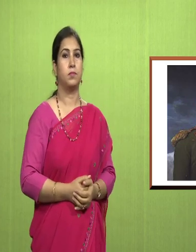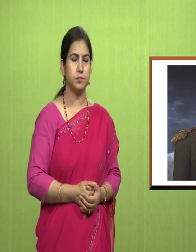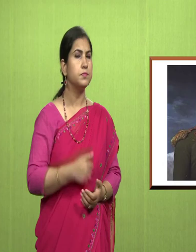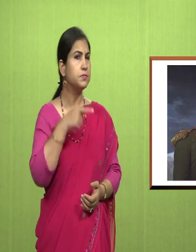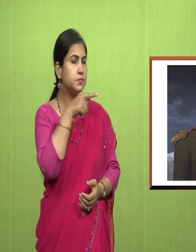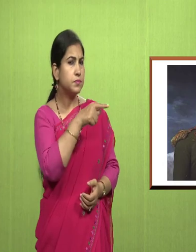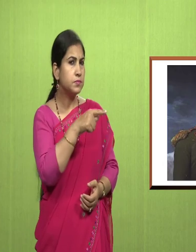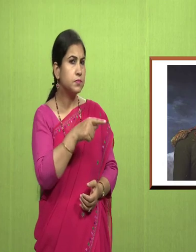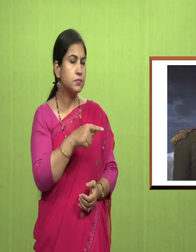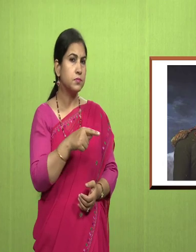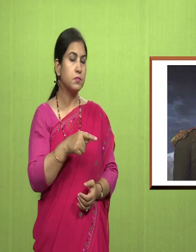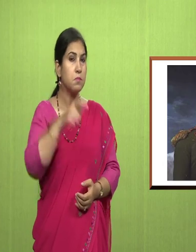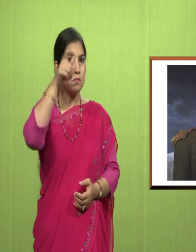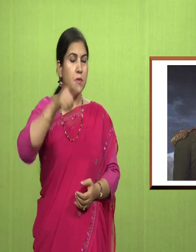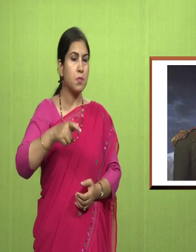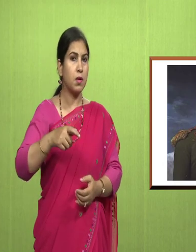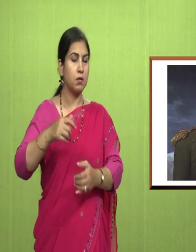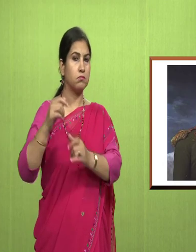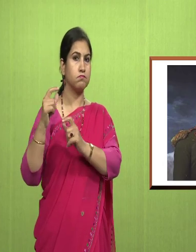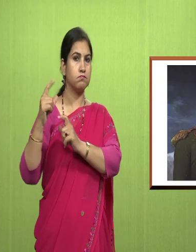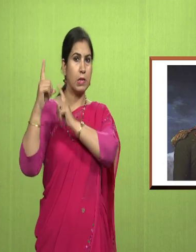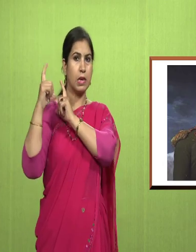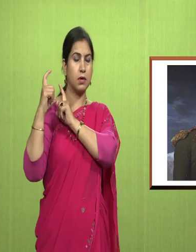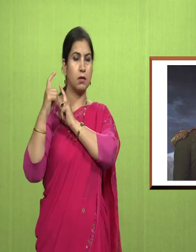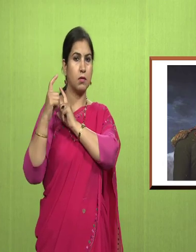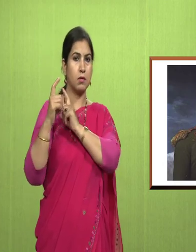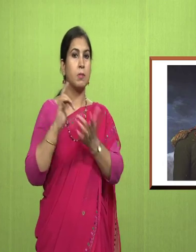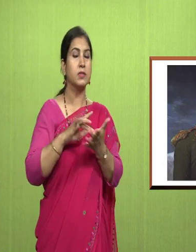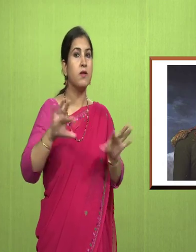Who was a great military leader of France.